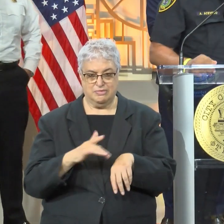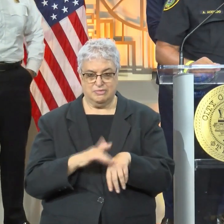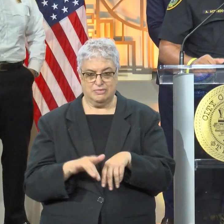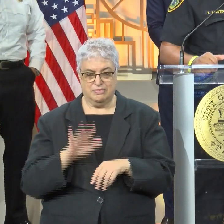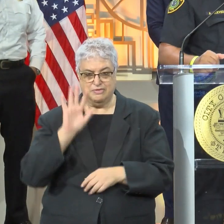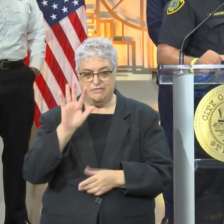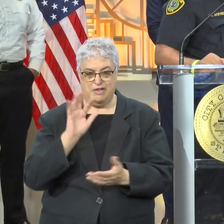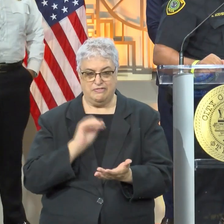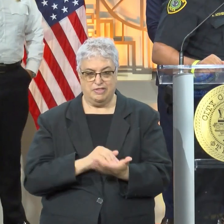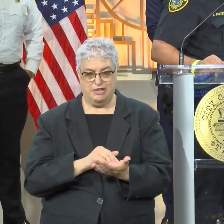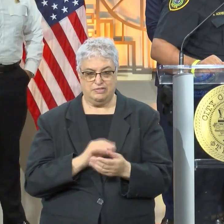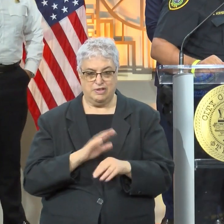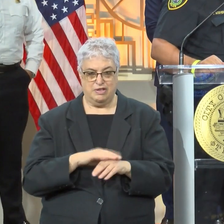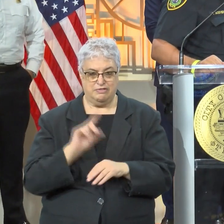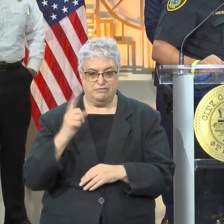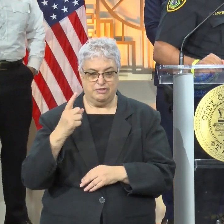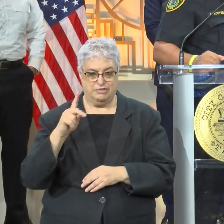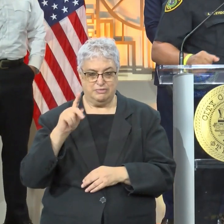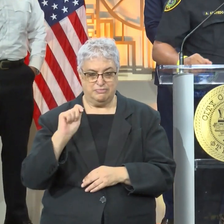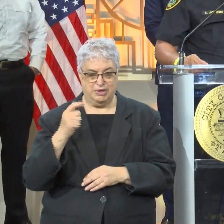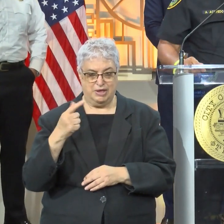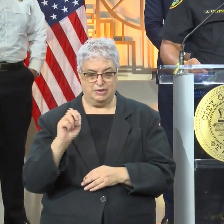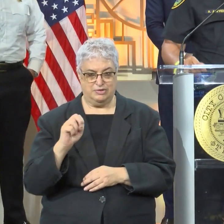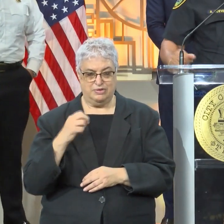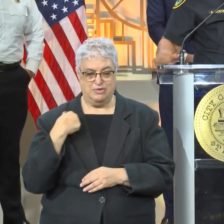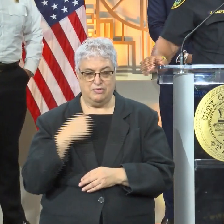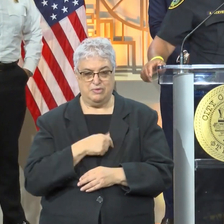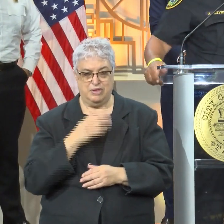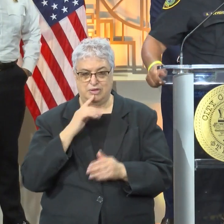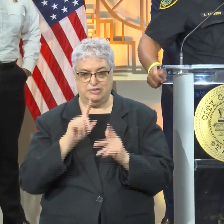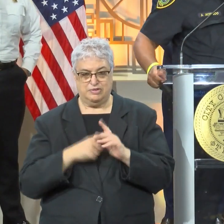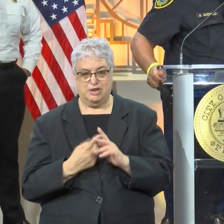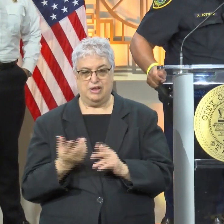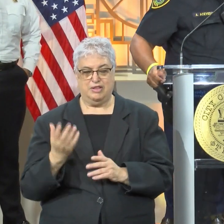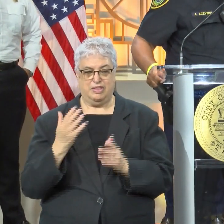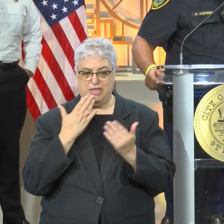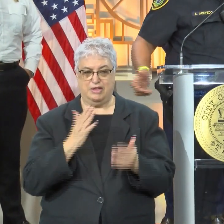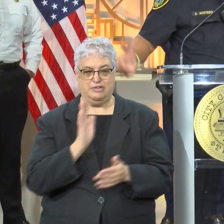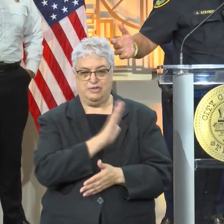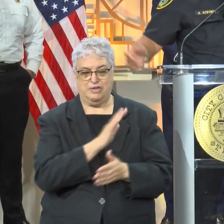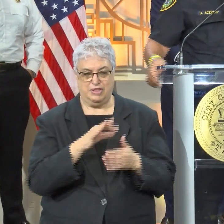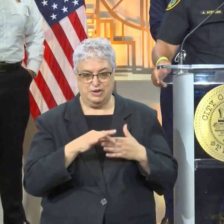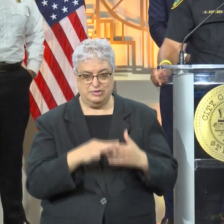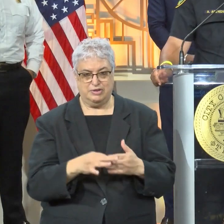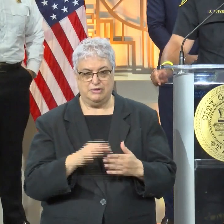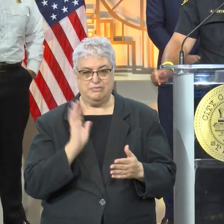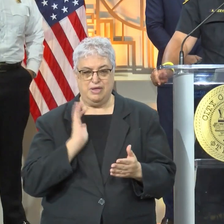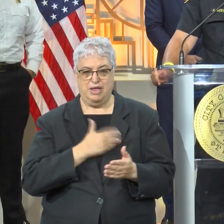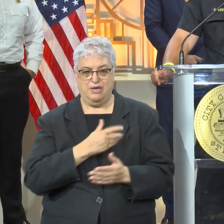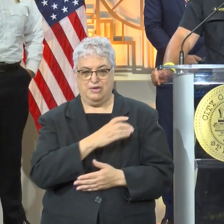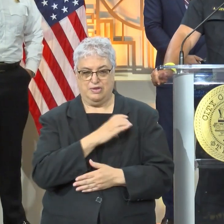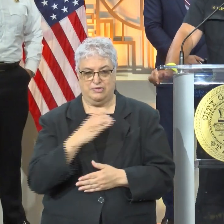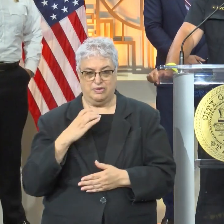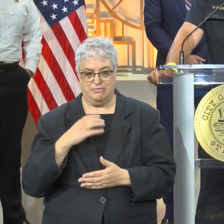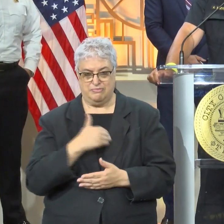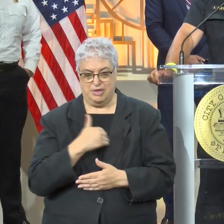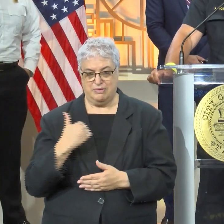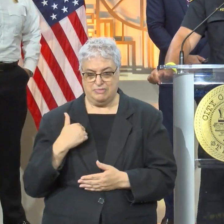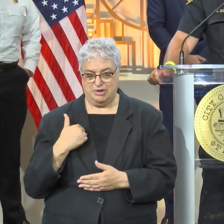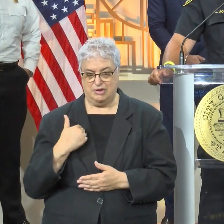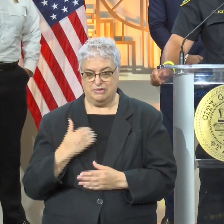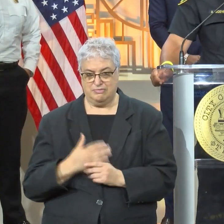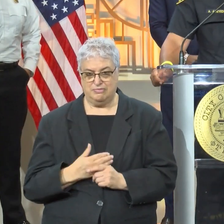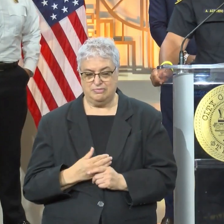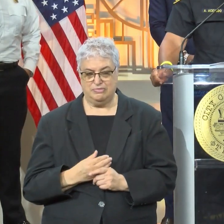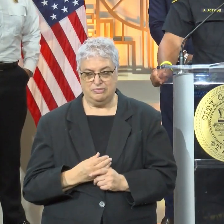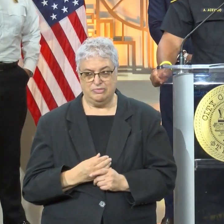that's 5,000 just on the first page. And when you think about where we began, thanks to your leadership and to the help of all our congressional members,